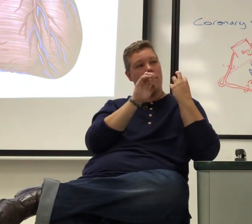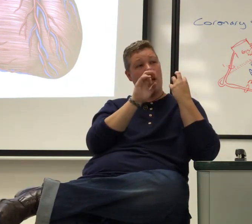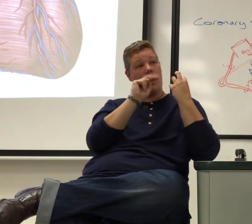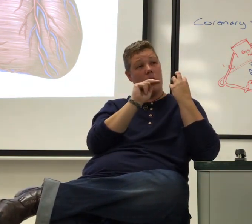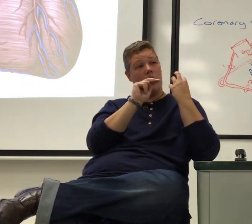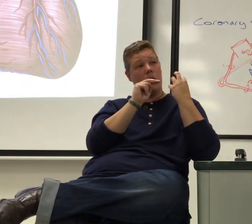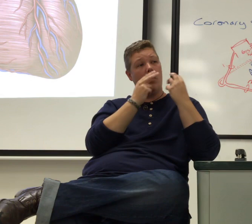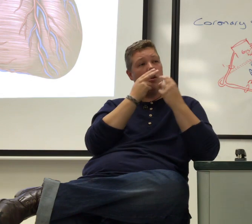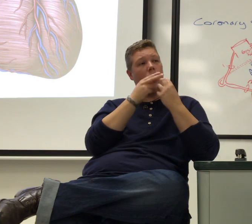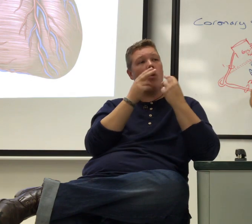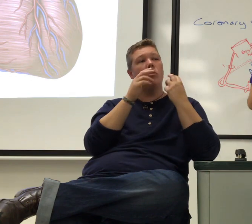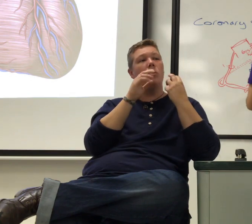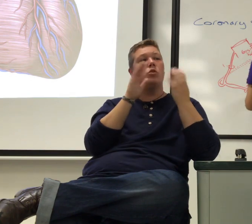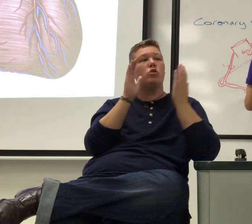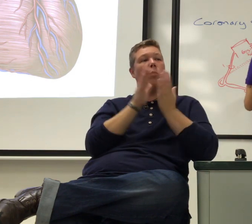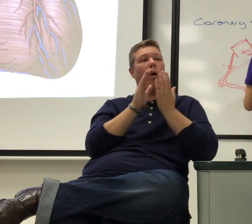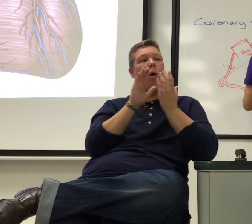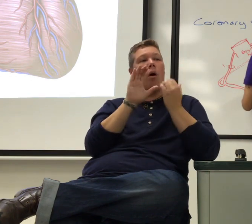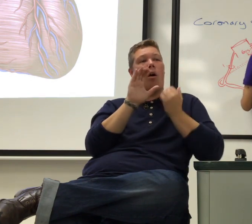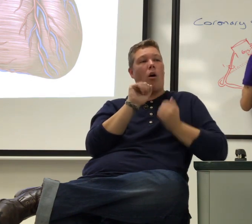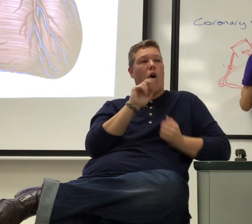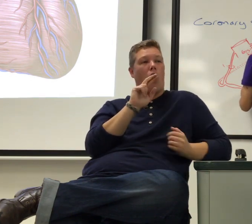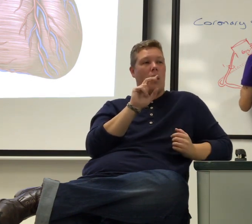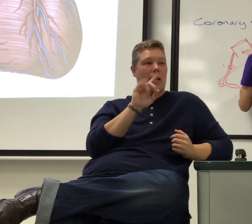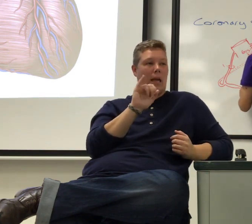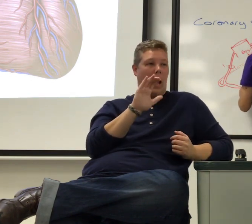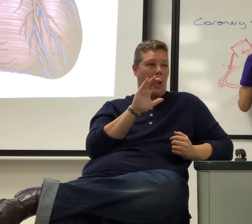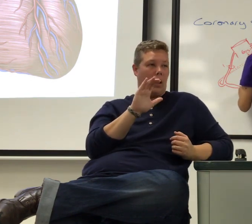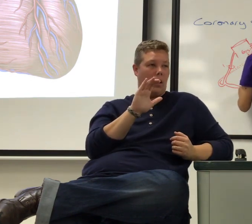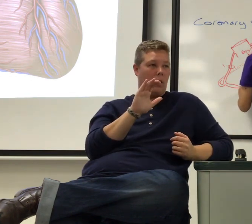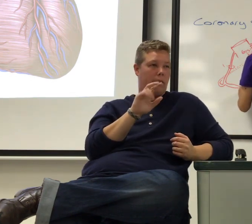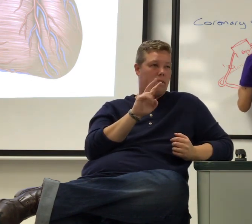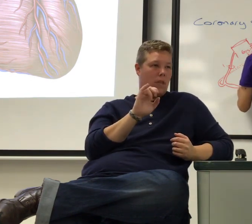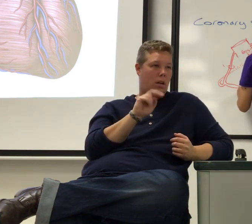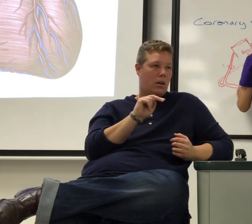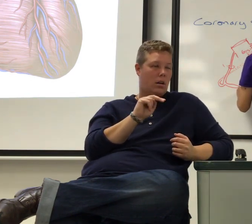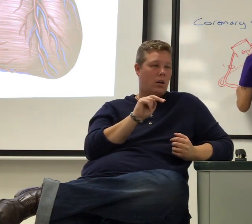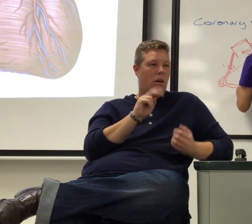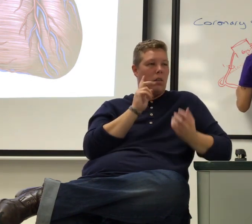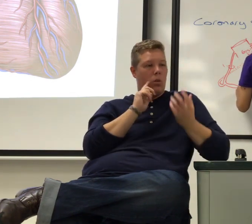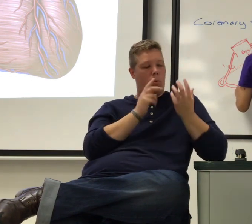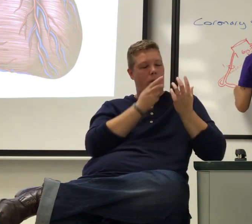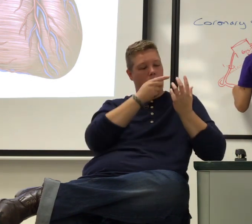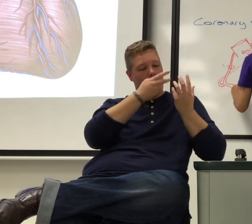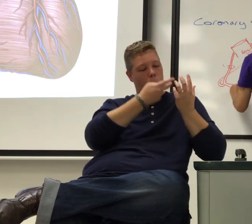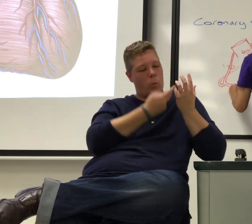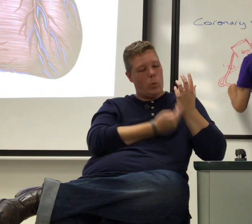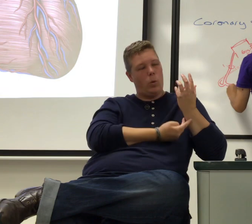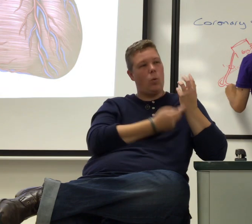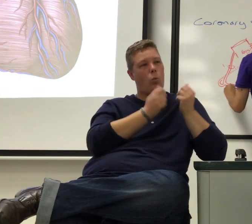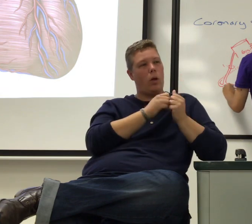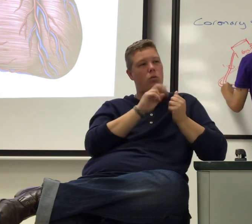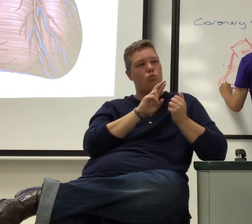cardiac vein, right here. It runs with the right marginal artery.